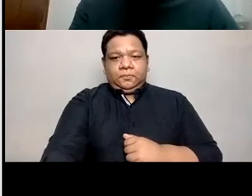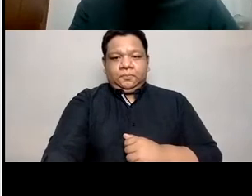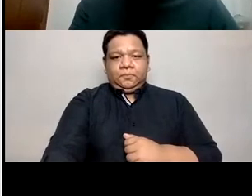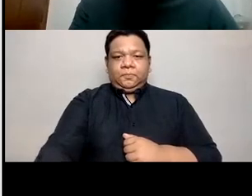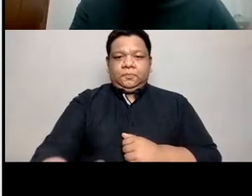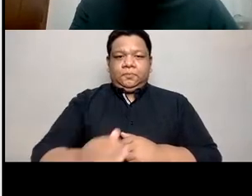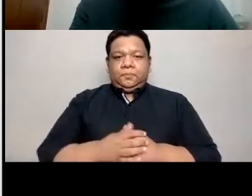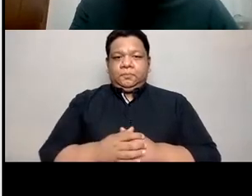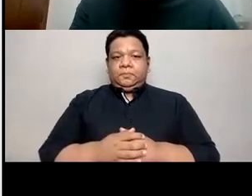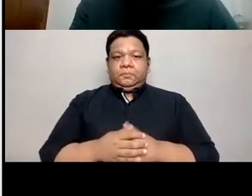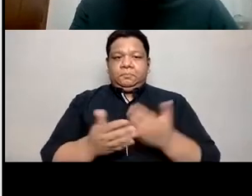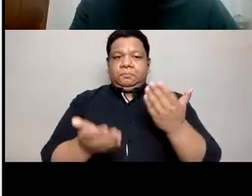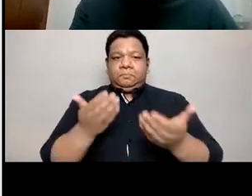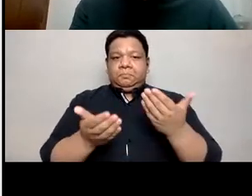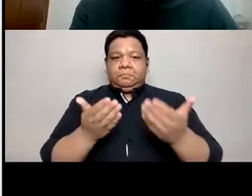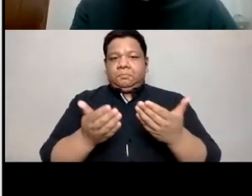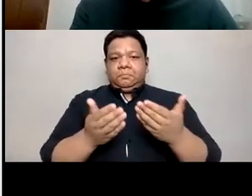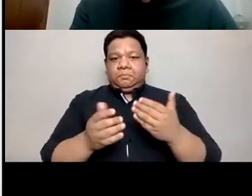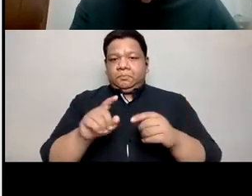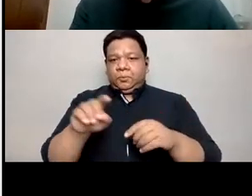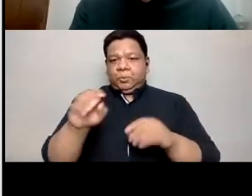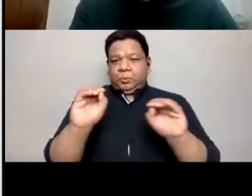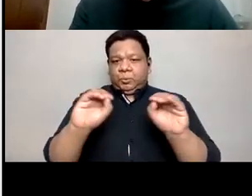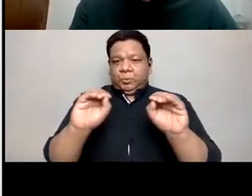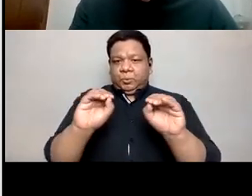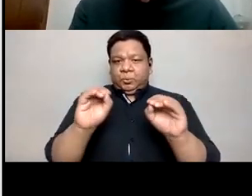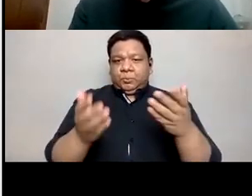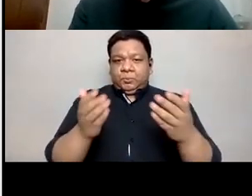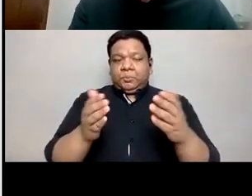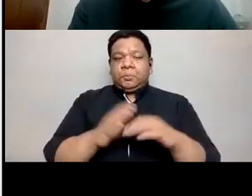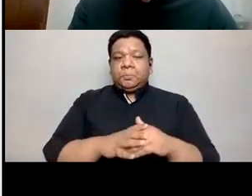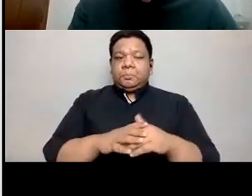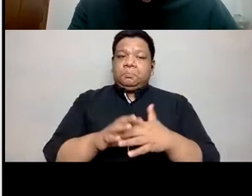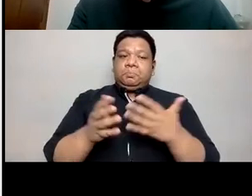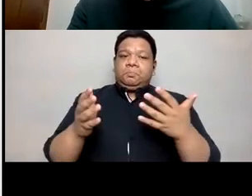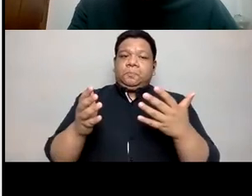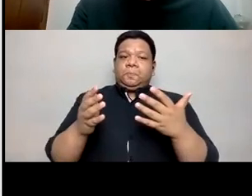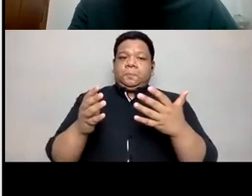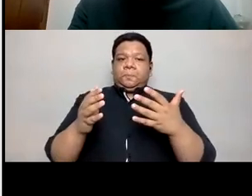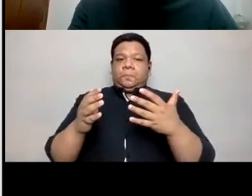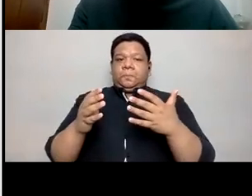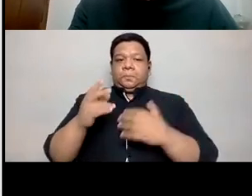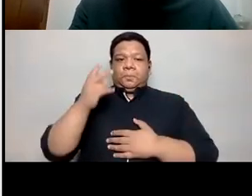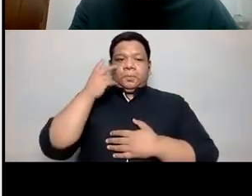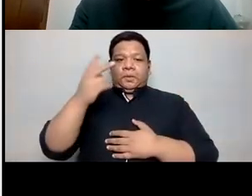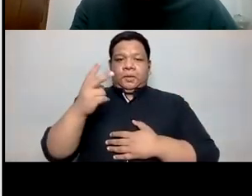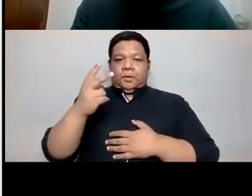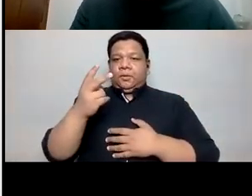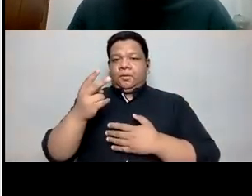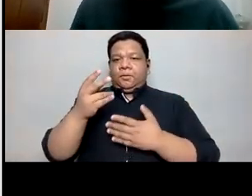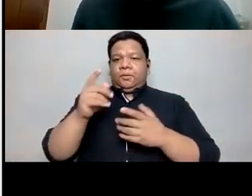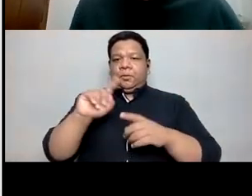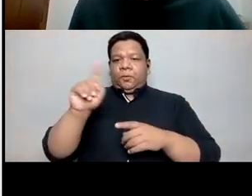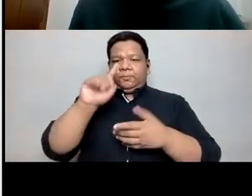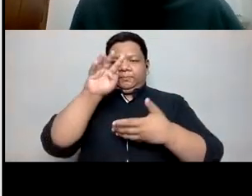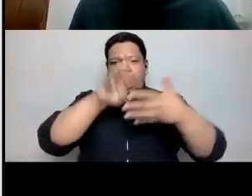you probably don't have this with you, but basically, here's a Handshape chart for